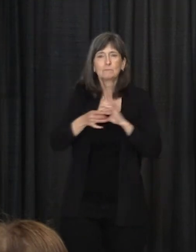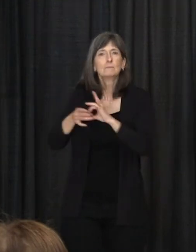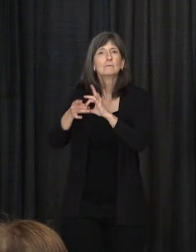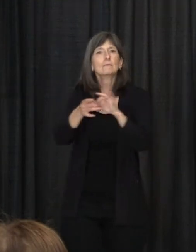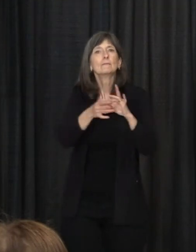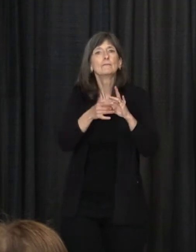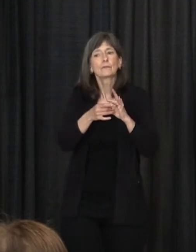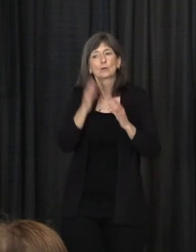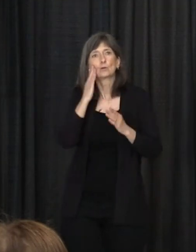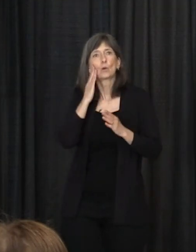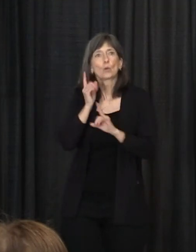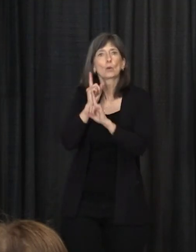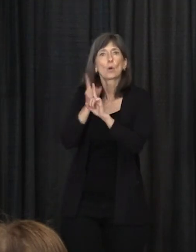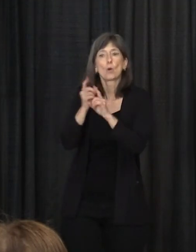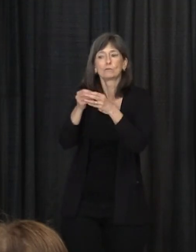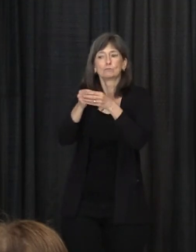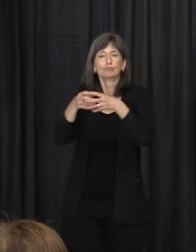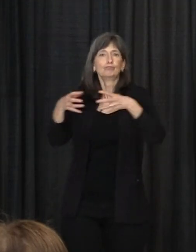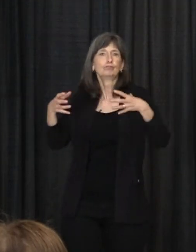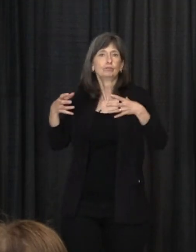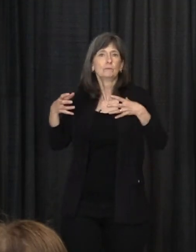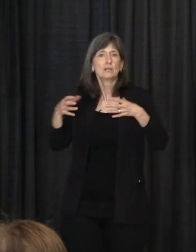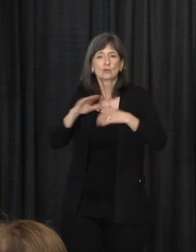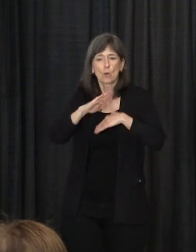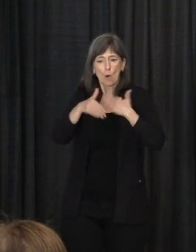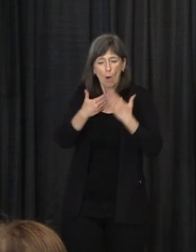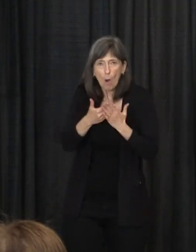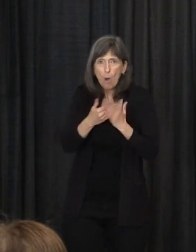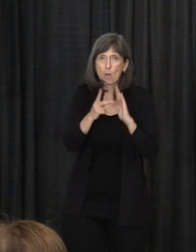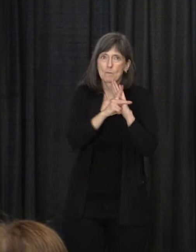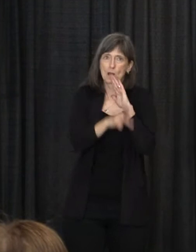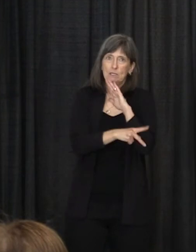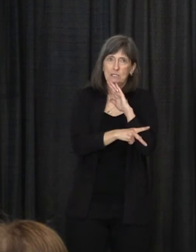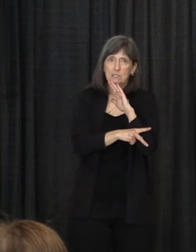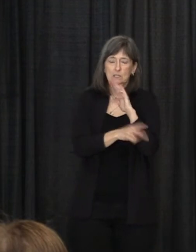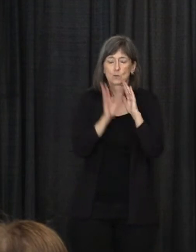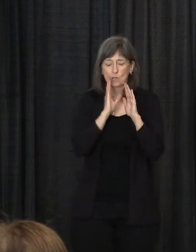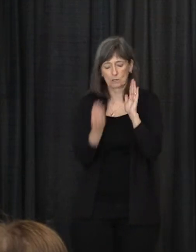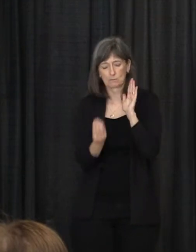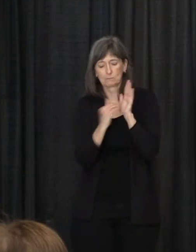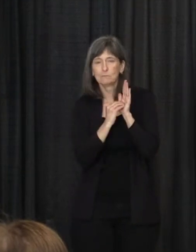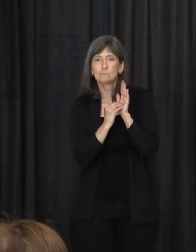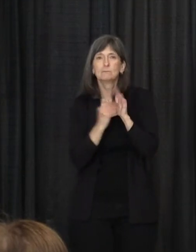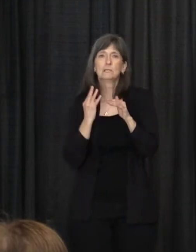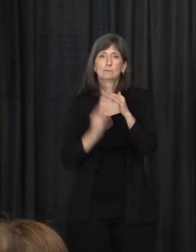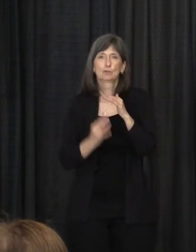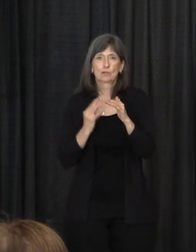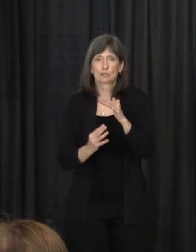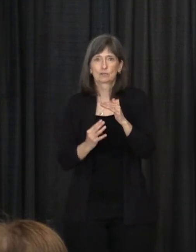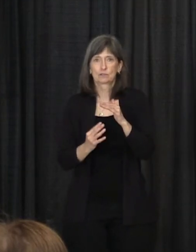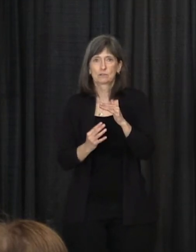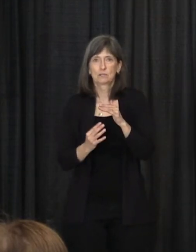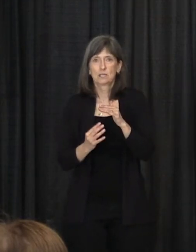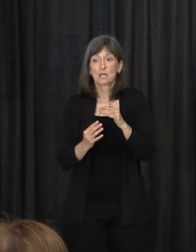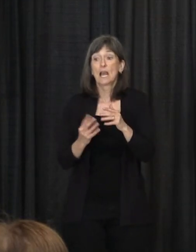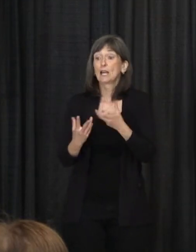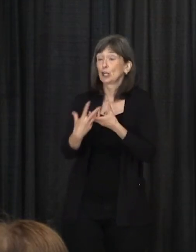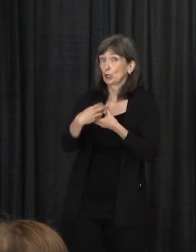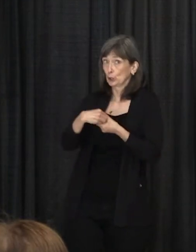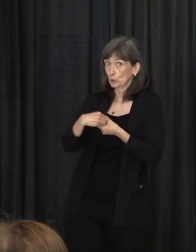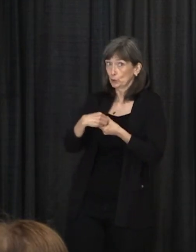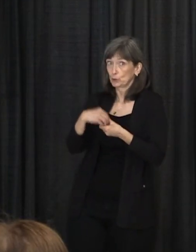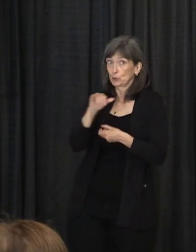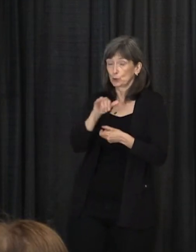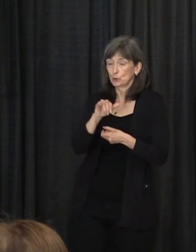immigration and population growth in all policies, and doing so in a way that promotes inclusion and